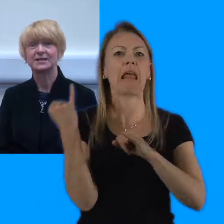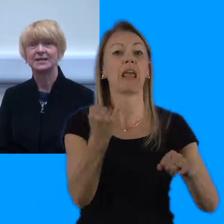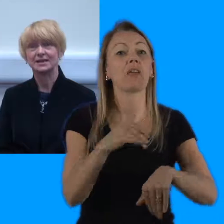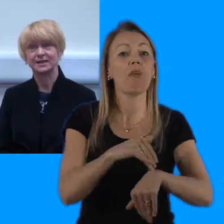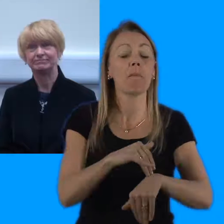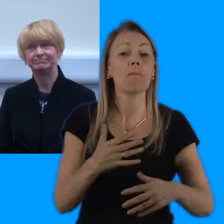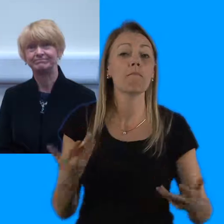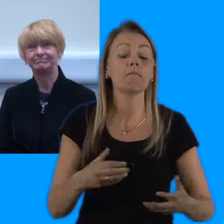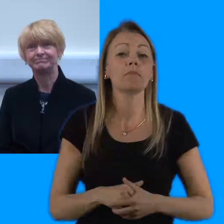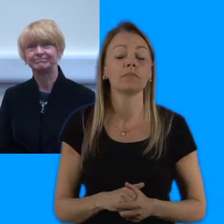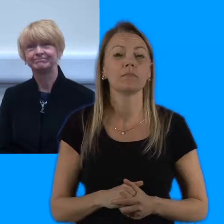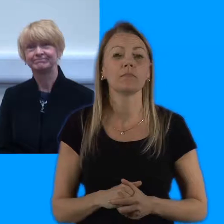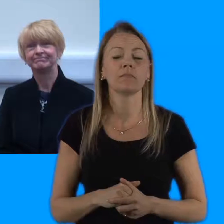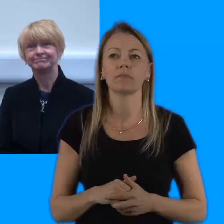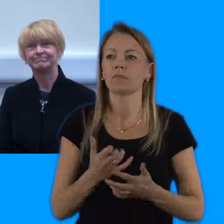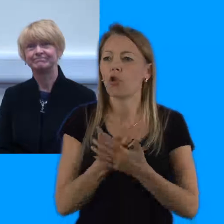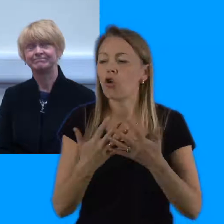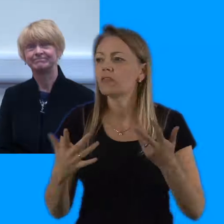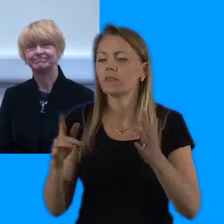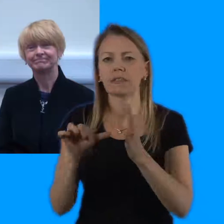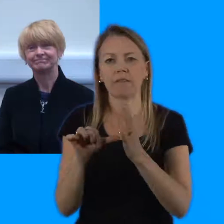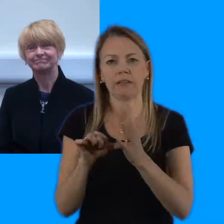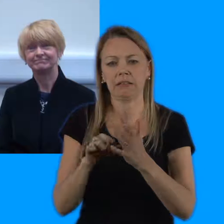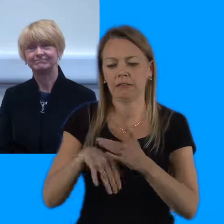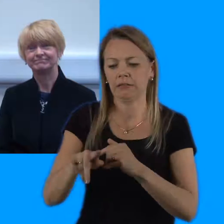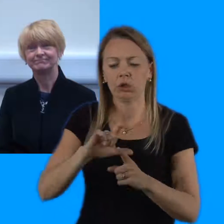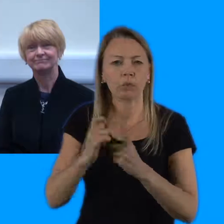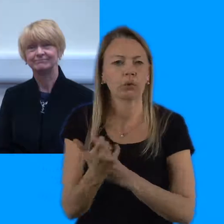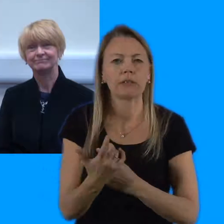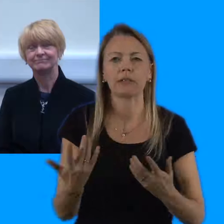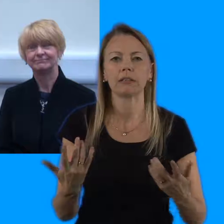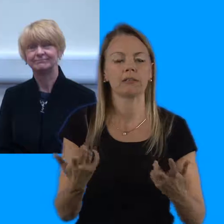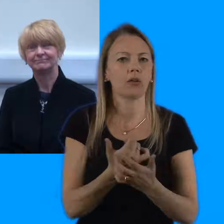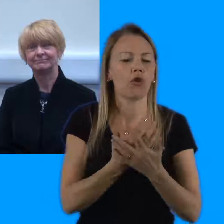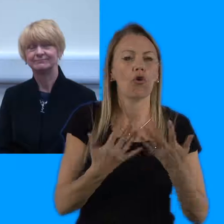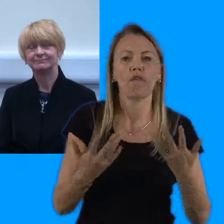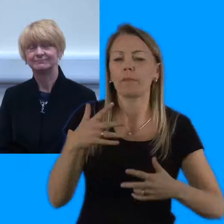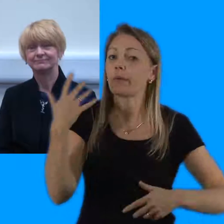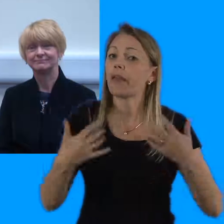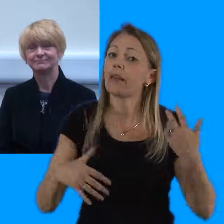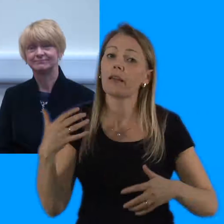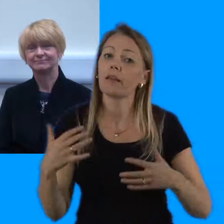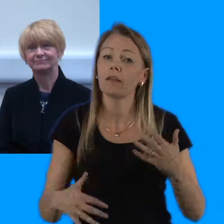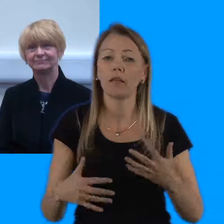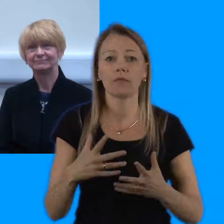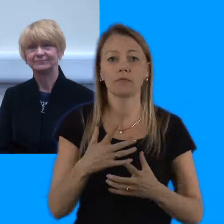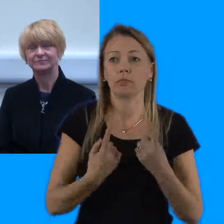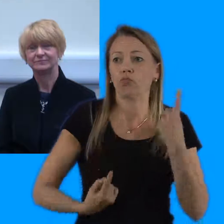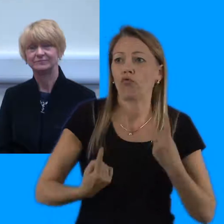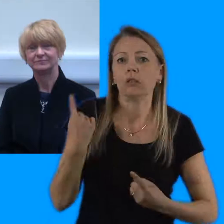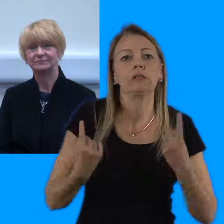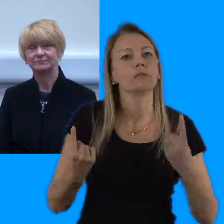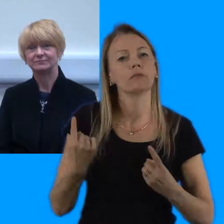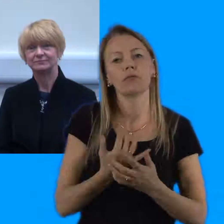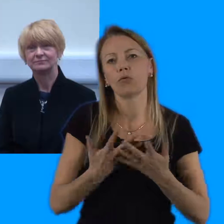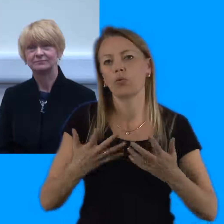Sectarianism is a hate crime. Causes lots of difficulties in the community, causes a lot of pain and anguish